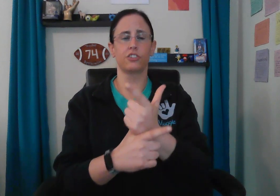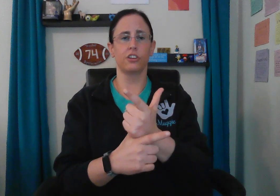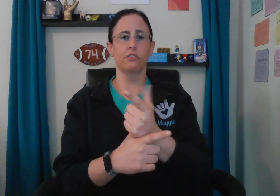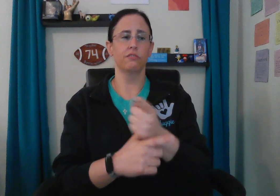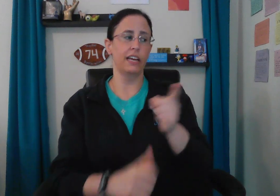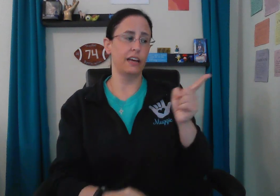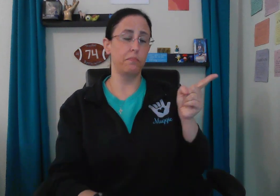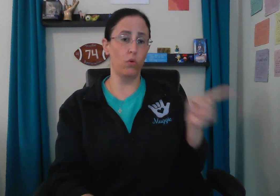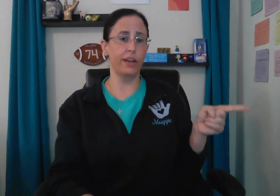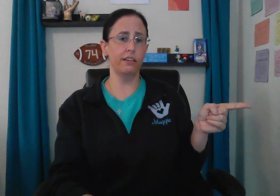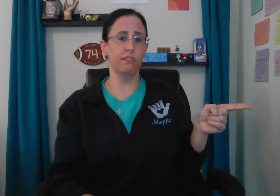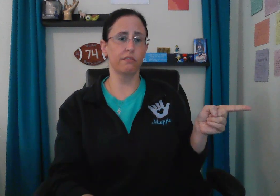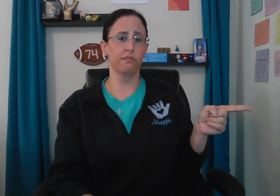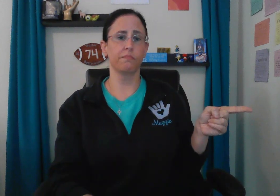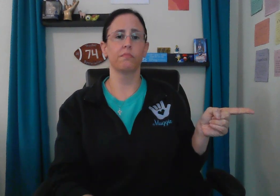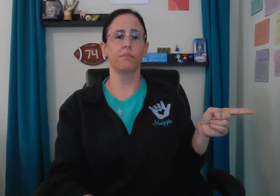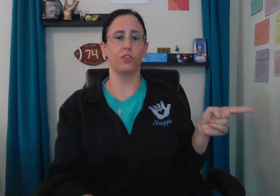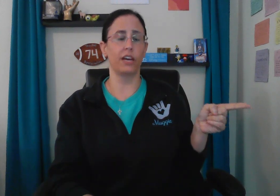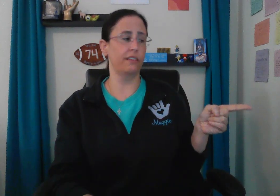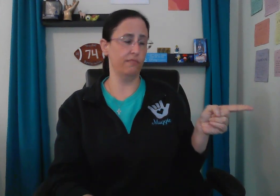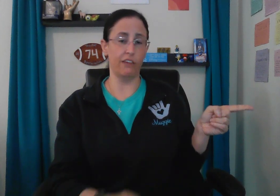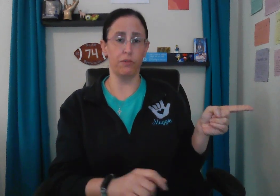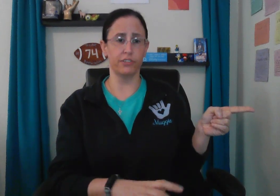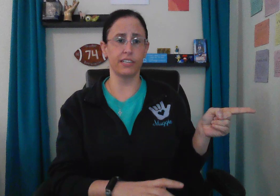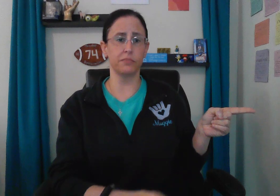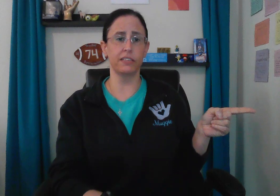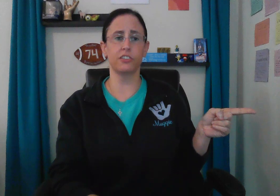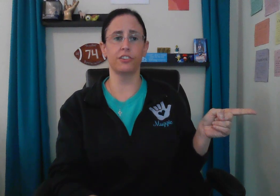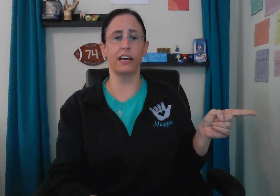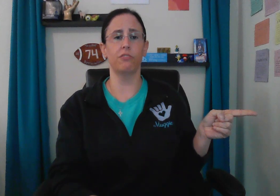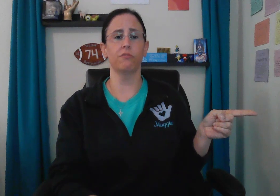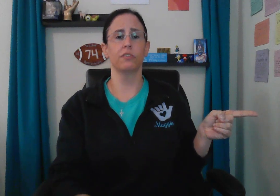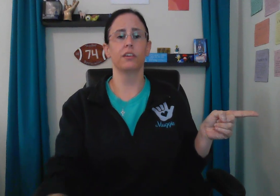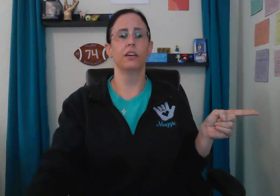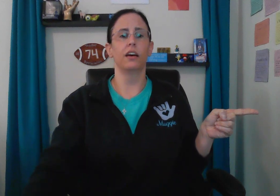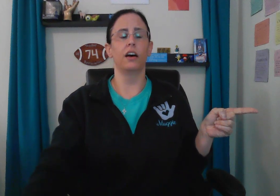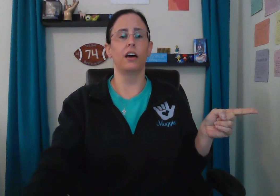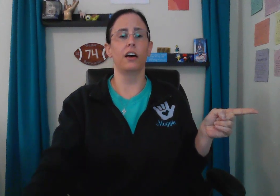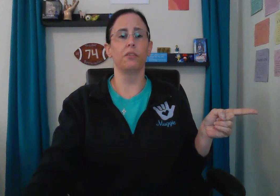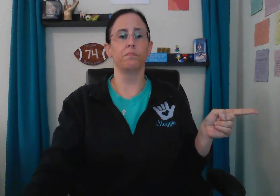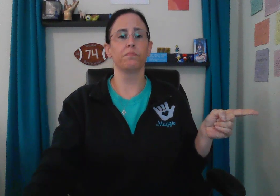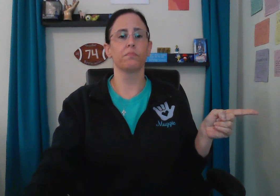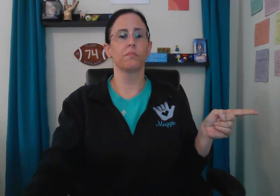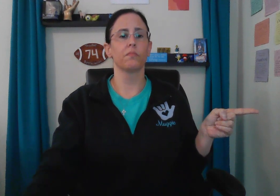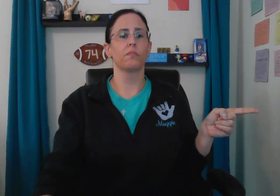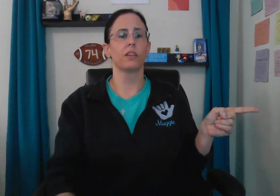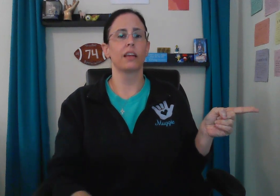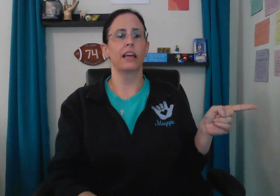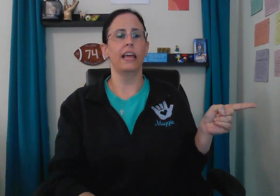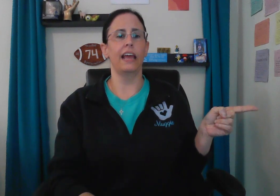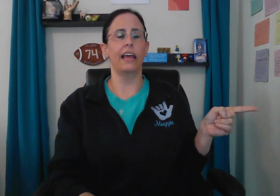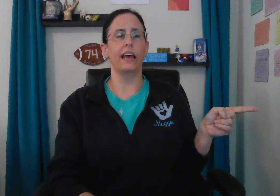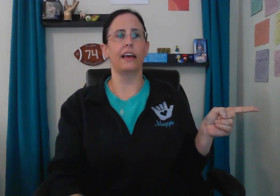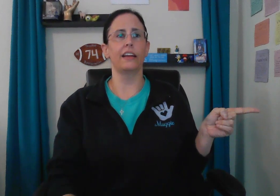sister, and I point, okay, that represents my sister now. And I